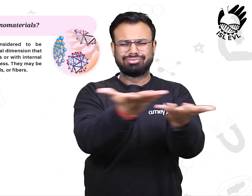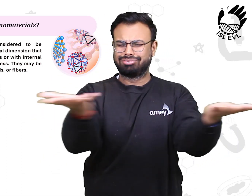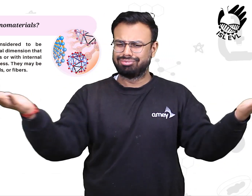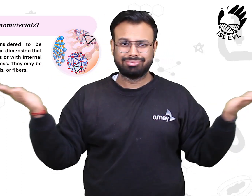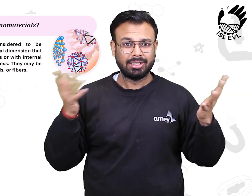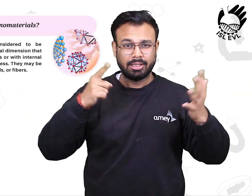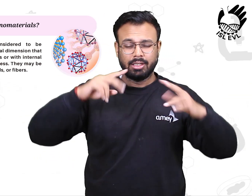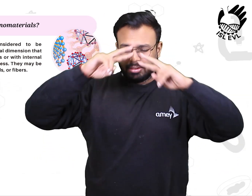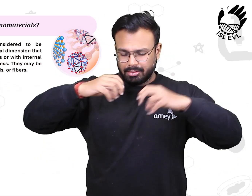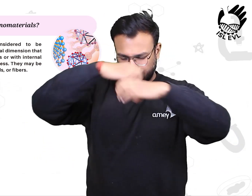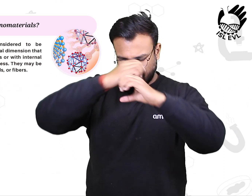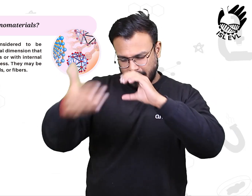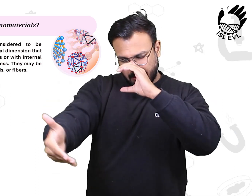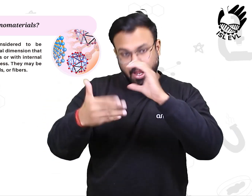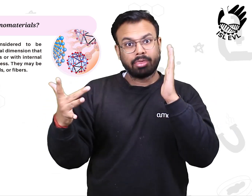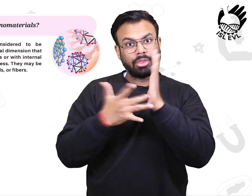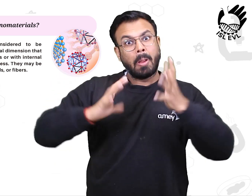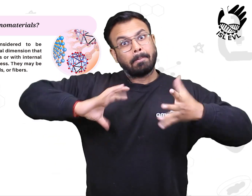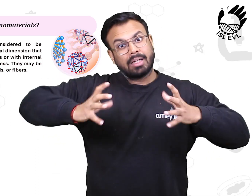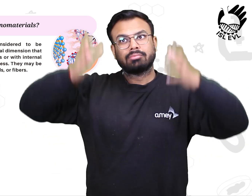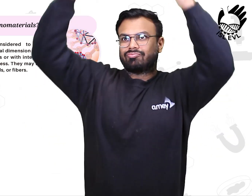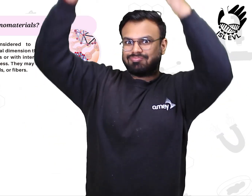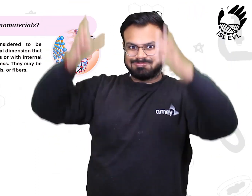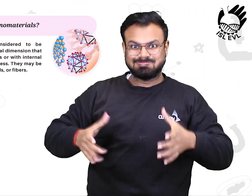What exactly are nanomaterials?